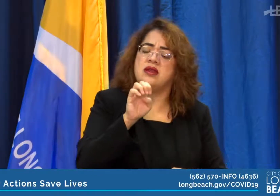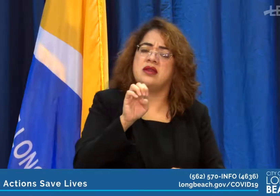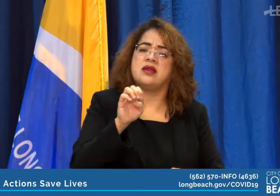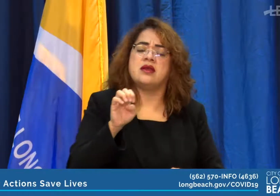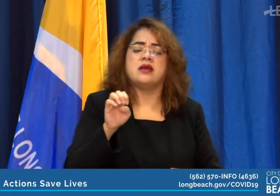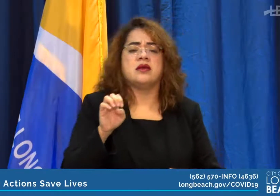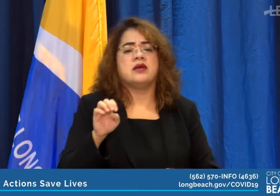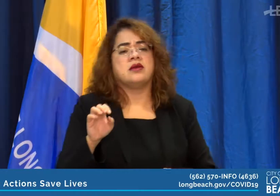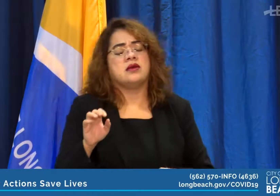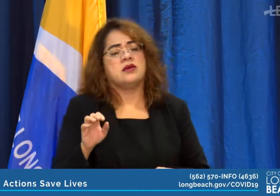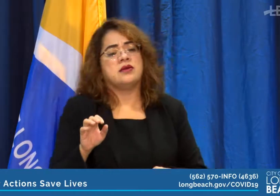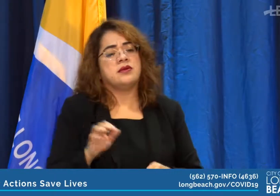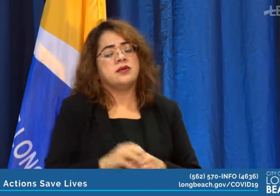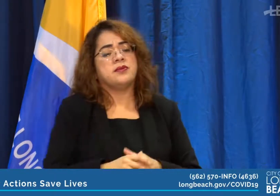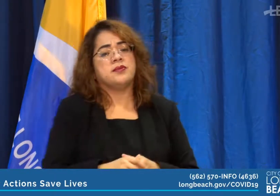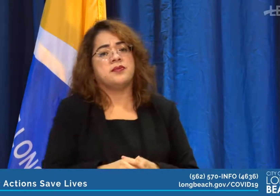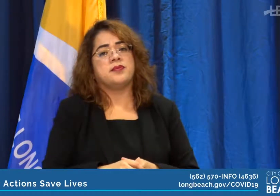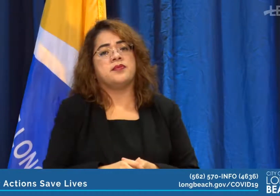answer?